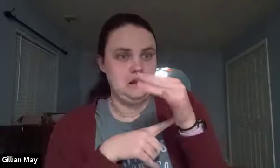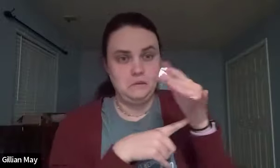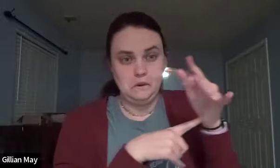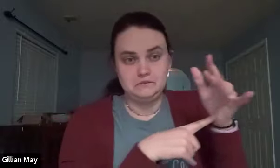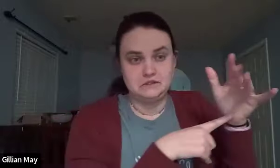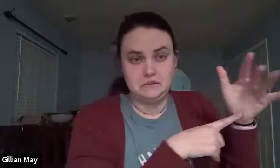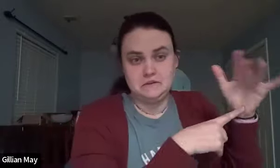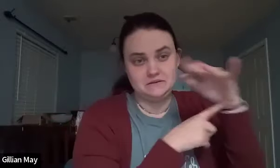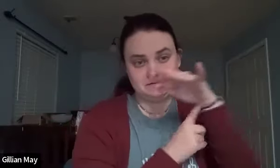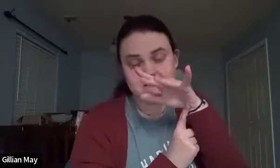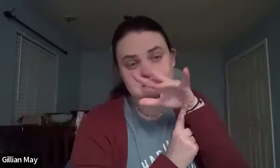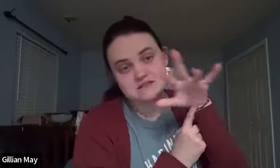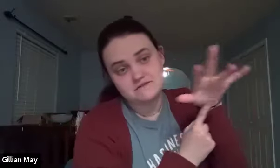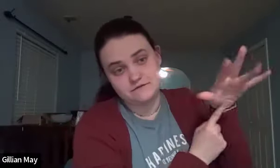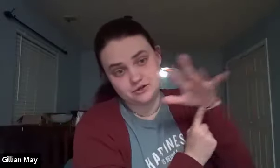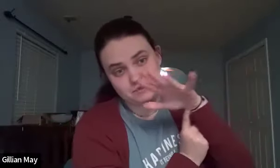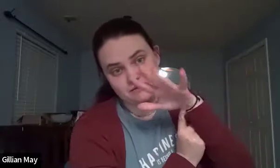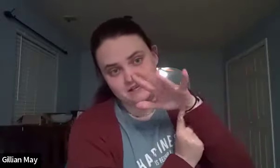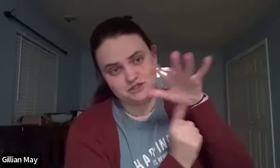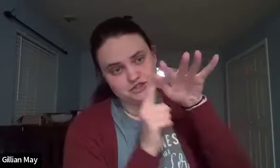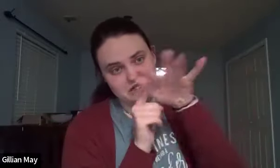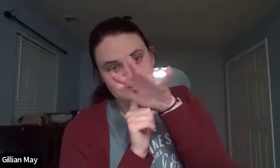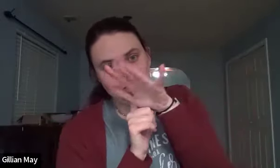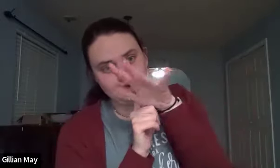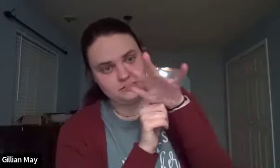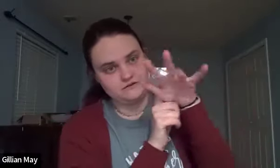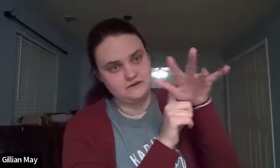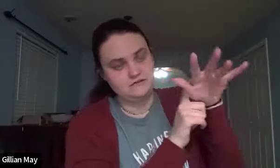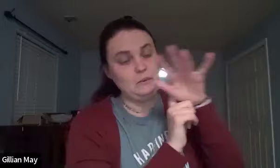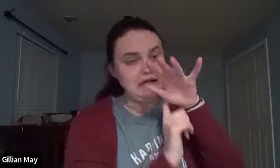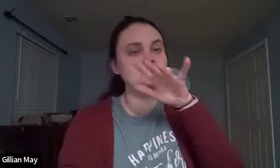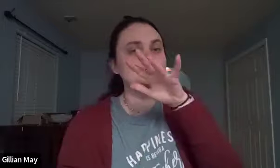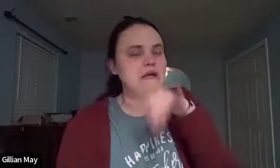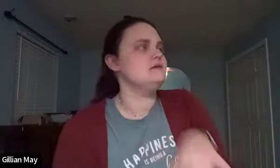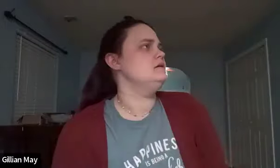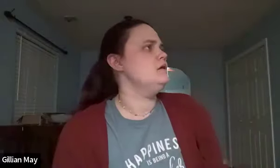whatever word I'm just going to do. This is the sign for fingerspell is you just literally wiggle your